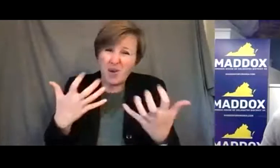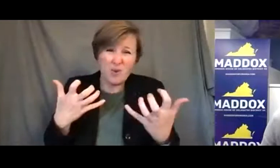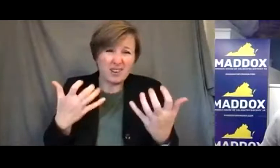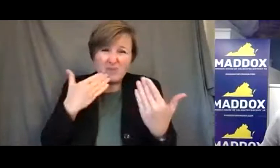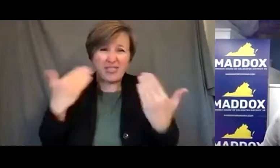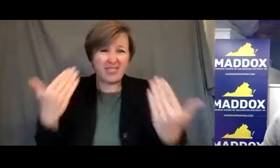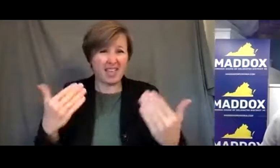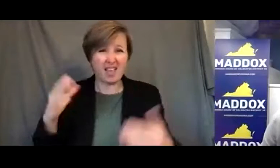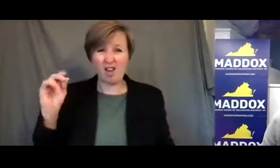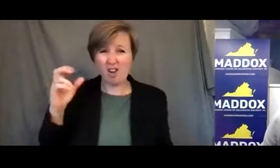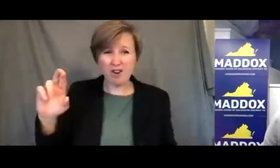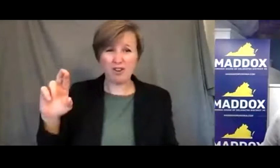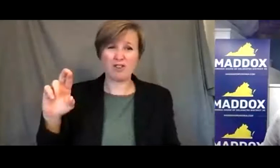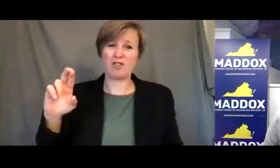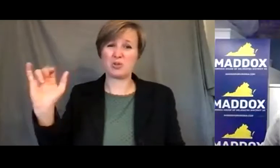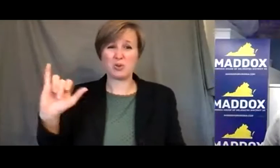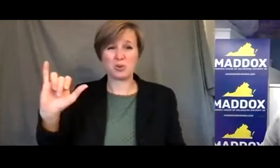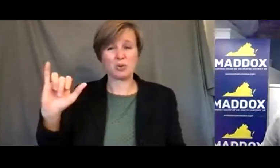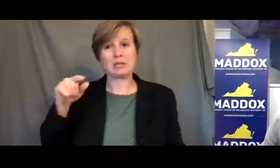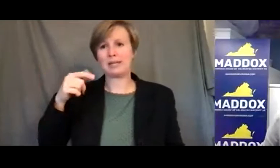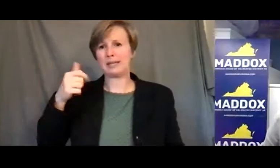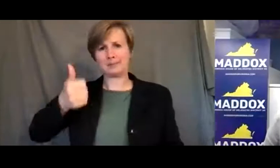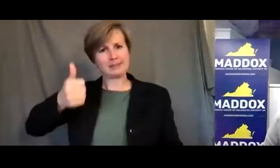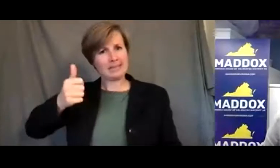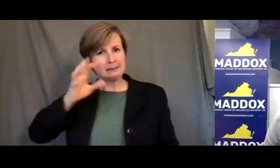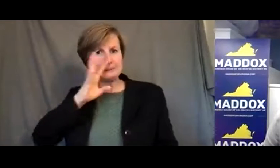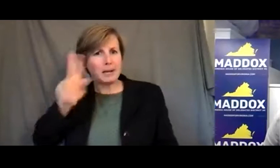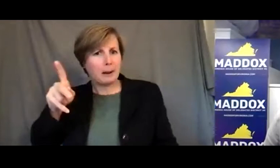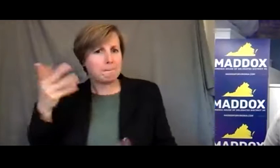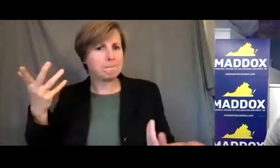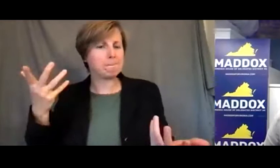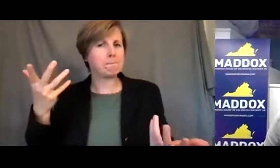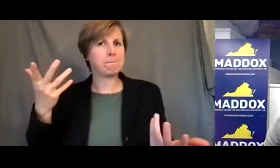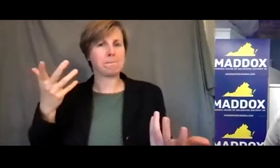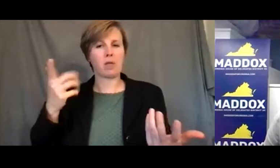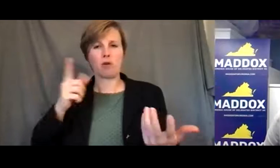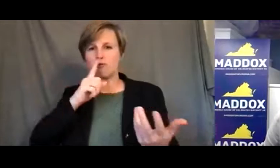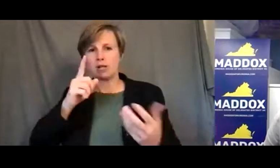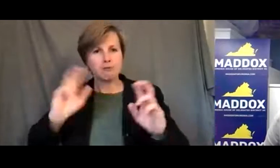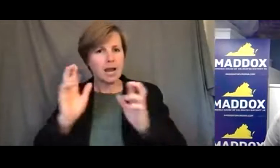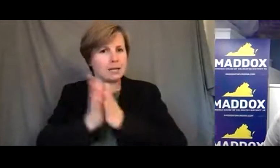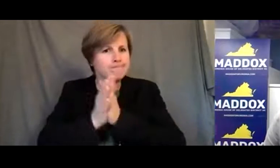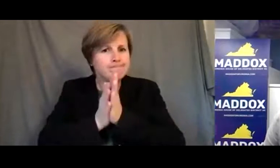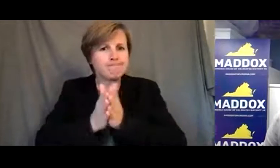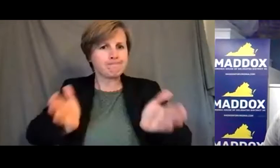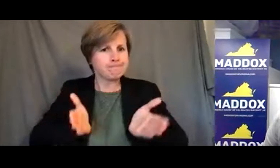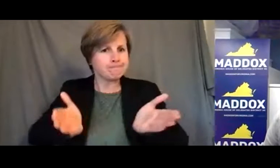thank Connor for speaking up and for being such a motivator. I think that first of all,